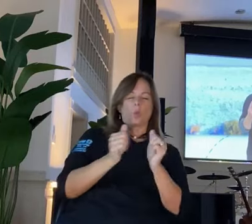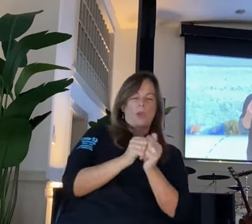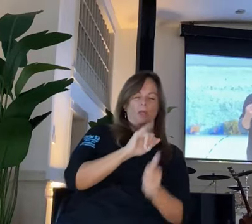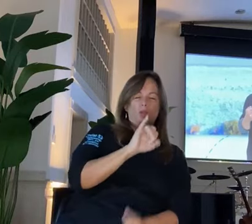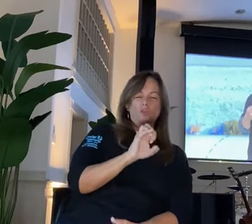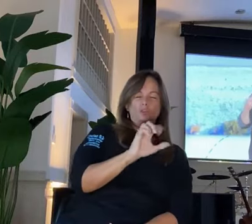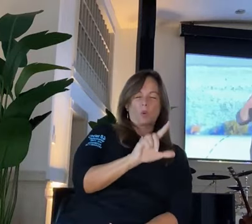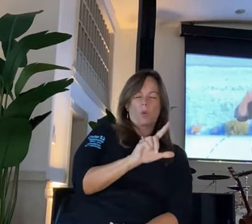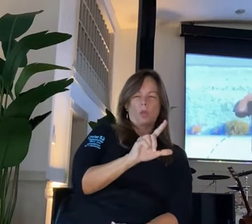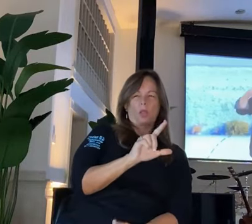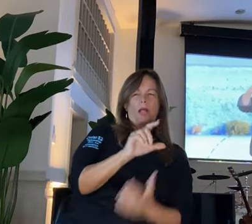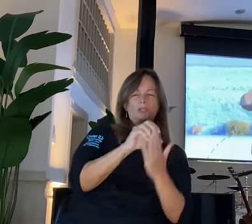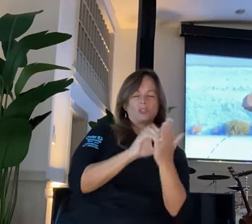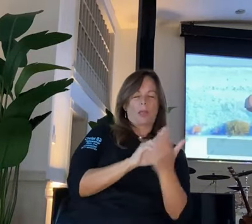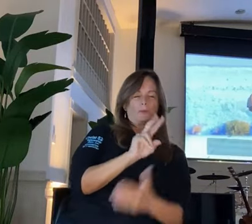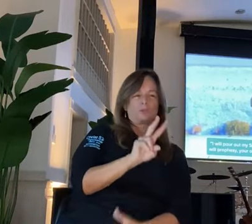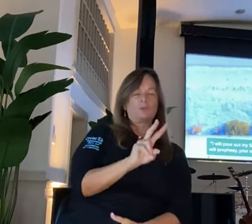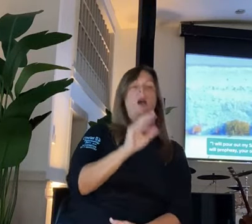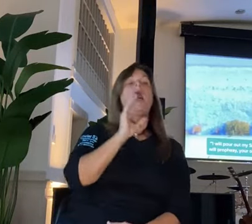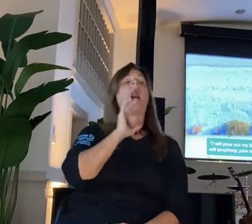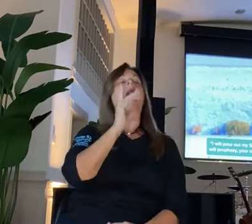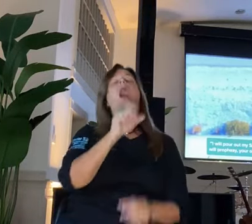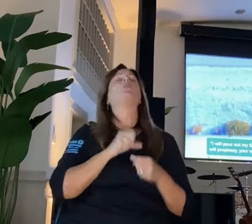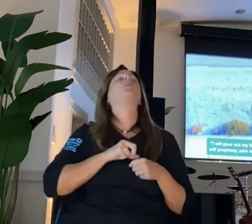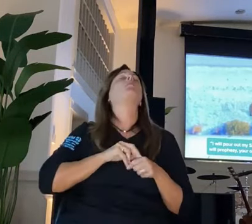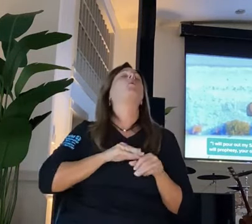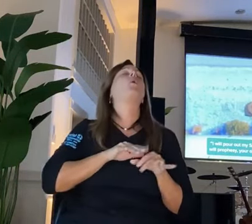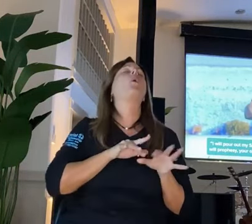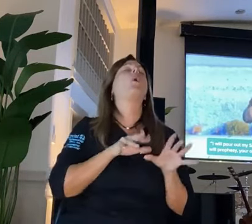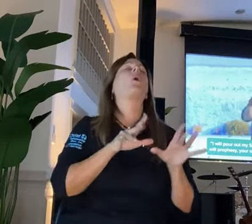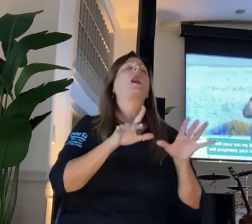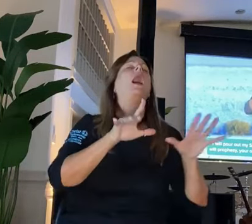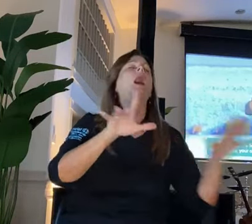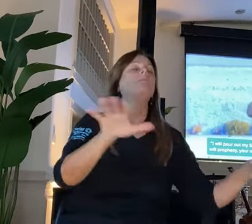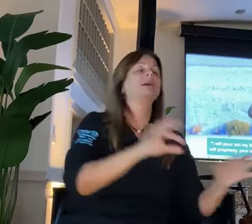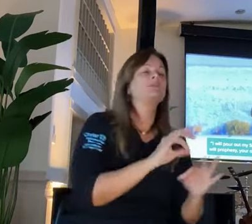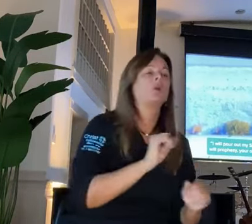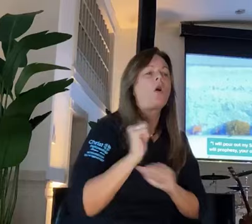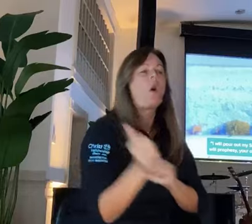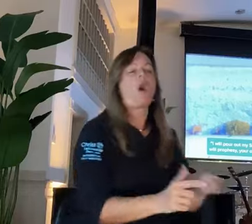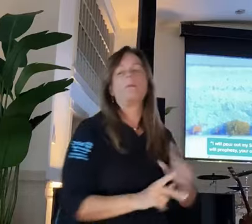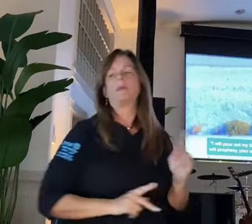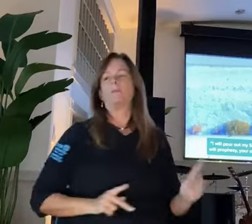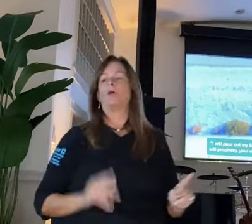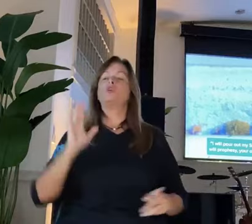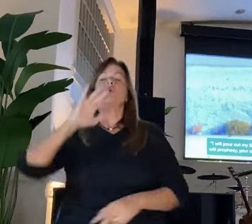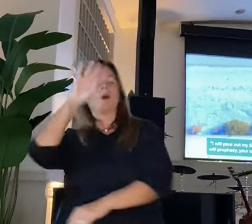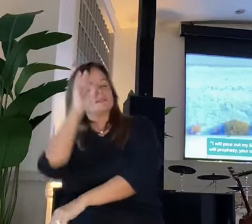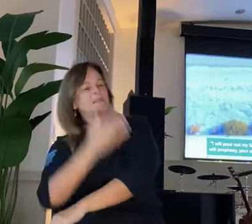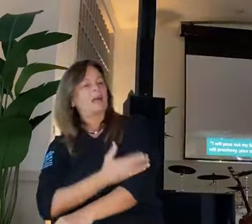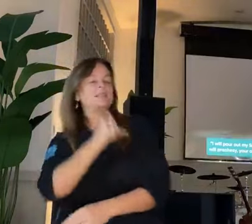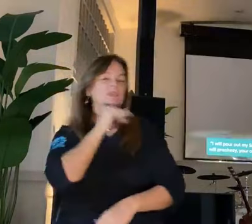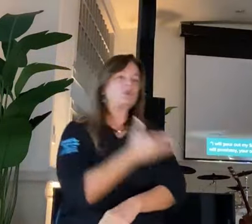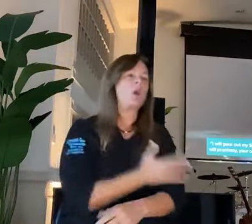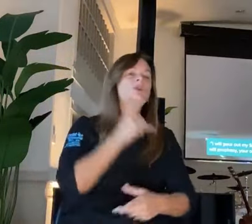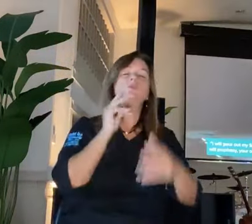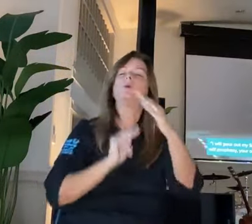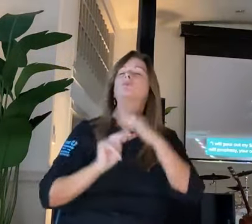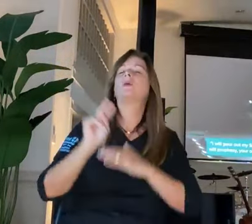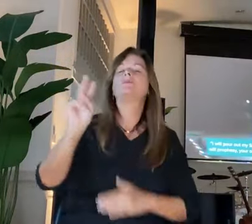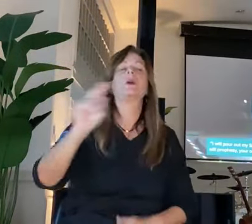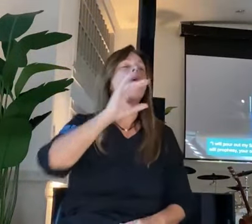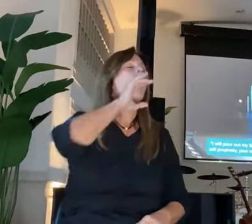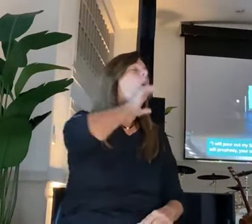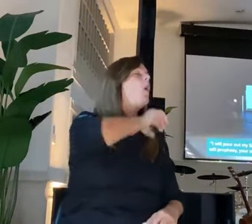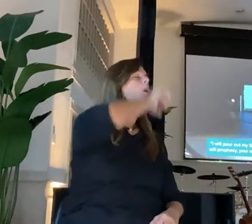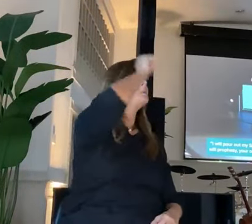Joel chapter 2. And he said, I will pour out my Spirit on all people. Your sons and your daughters will prophesy. Your old men will